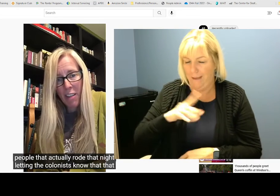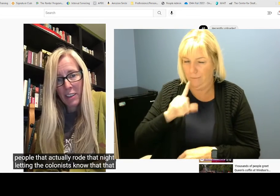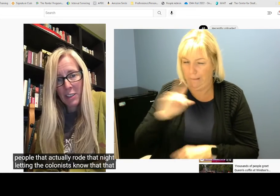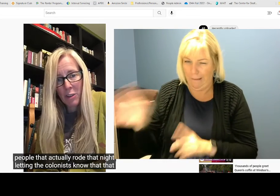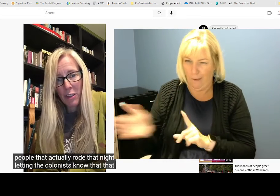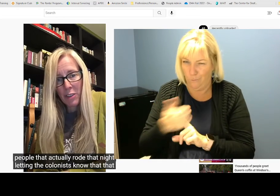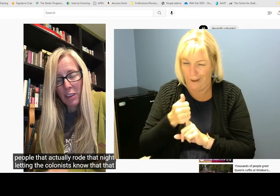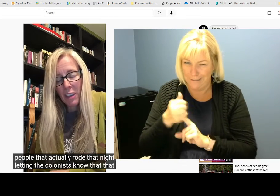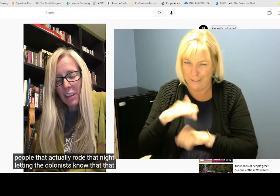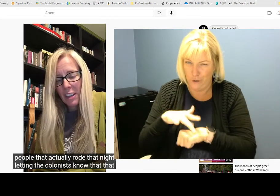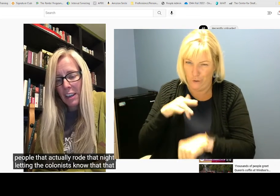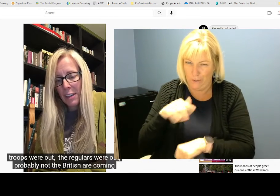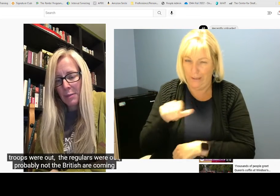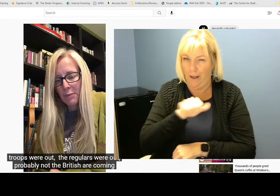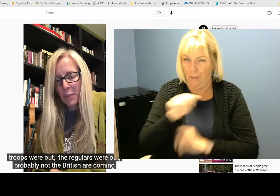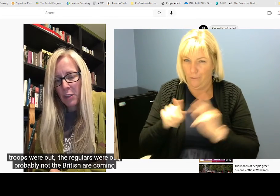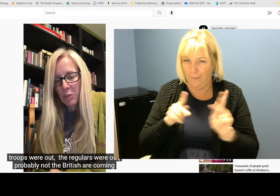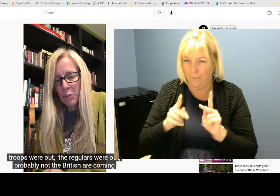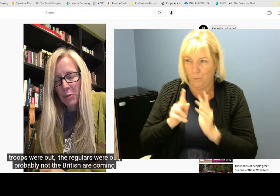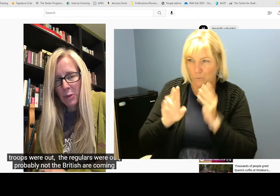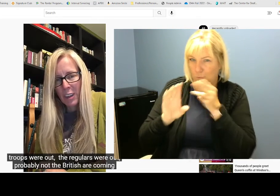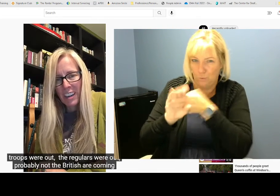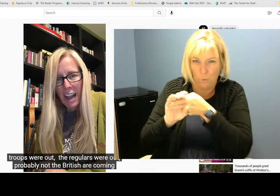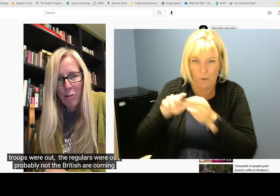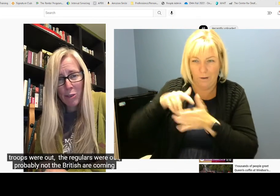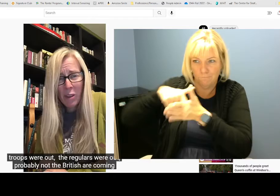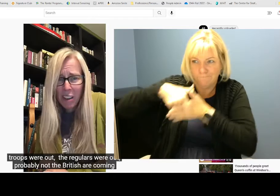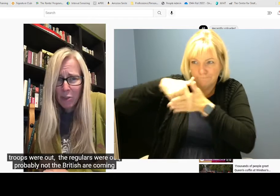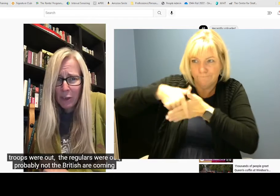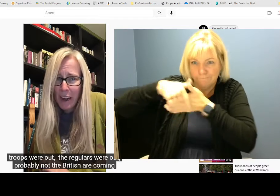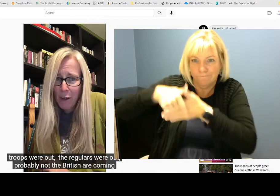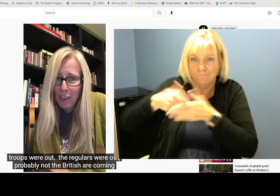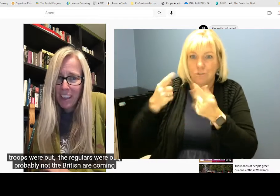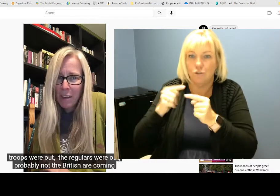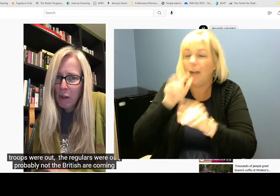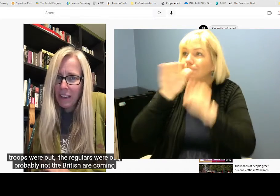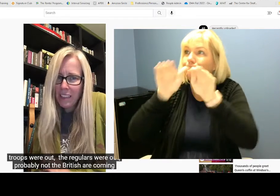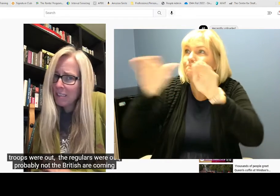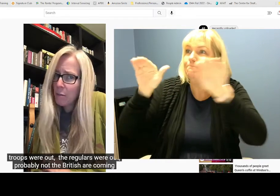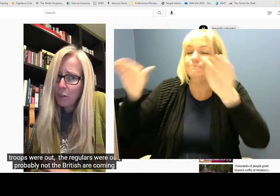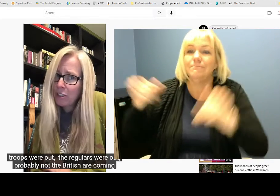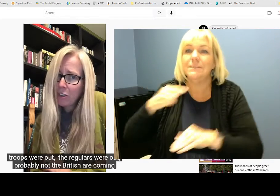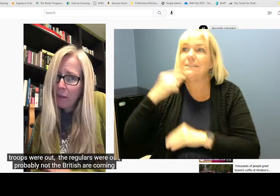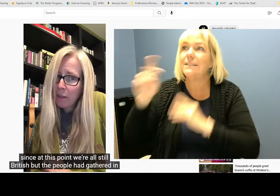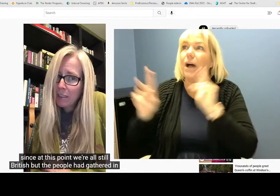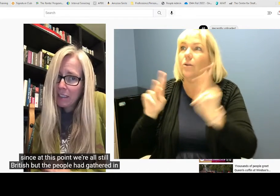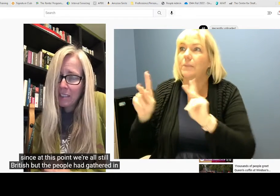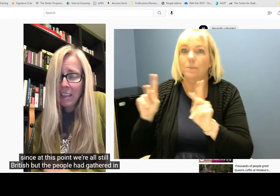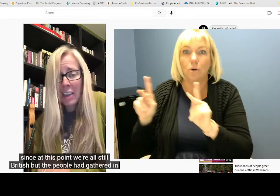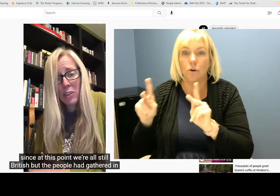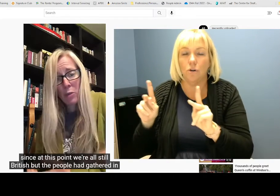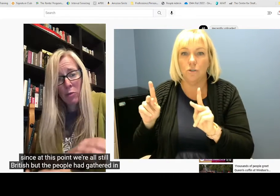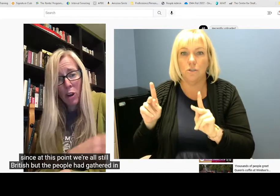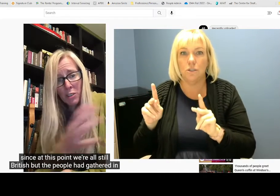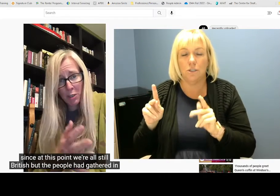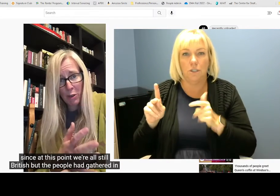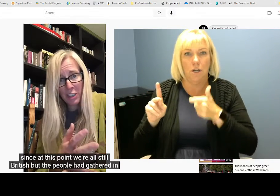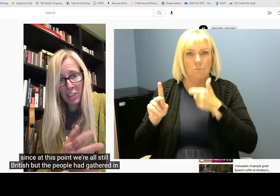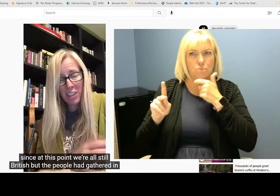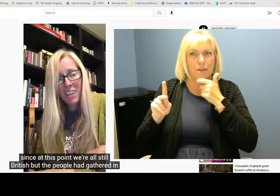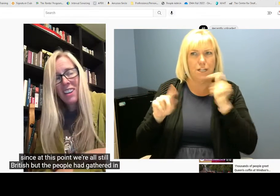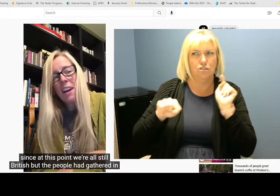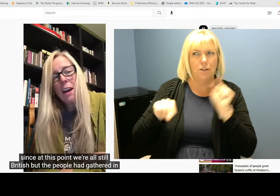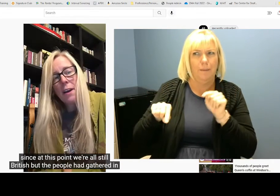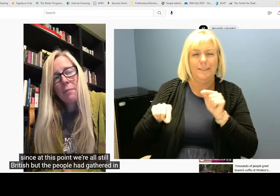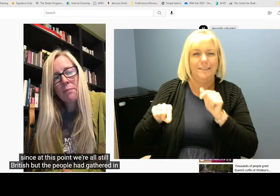the colonists know that the troops were out. The regulars were out. Probably not the British are coming, since at this point we're all still